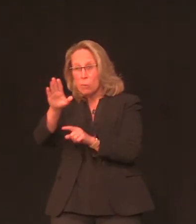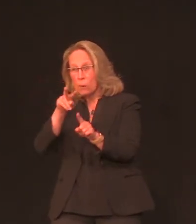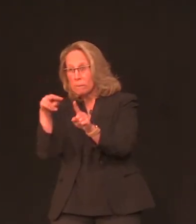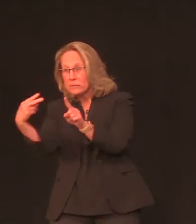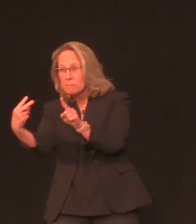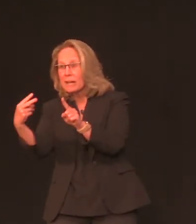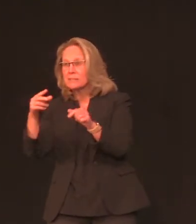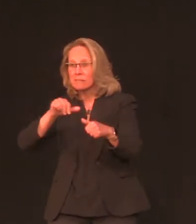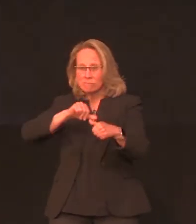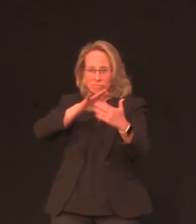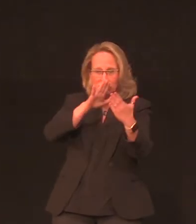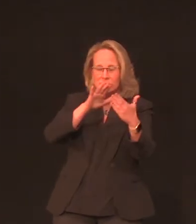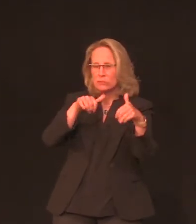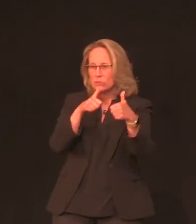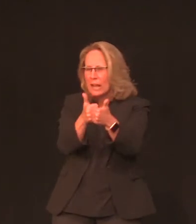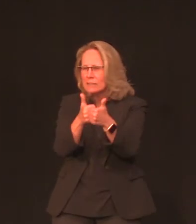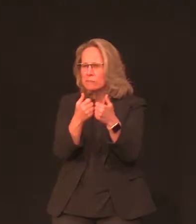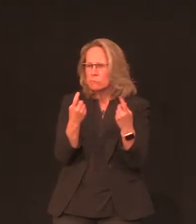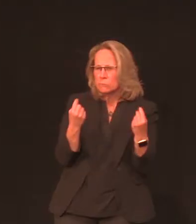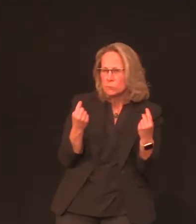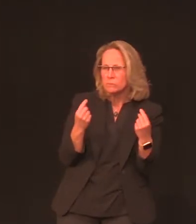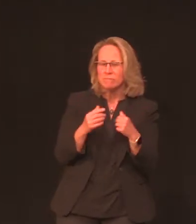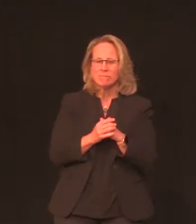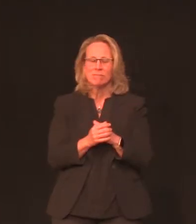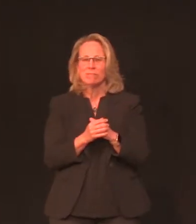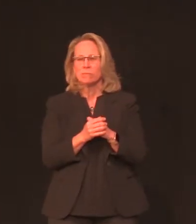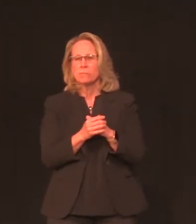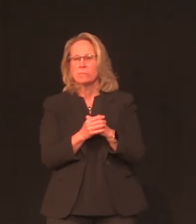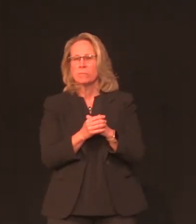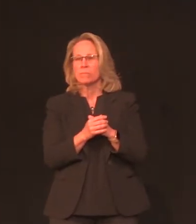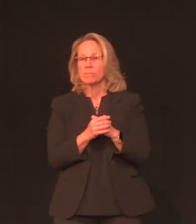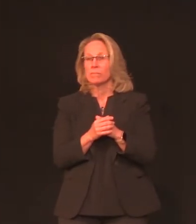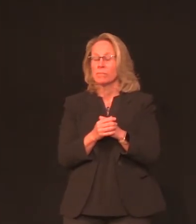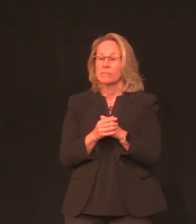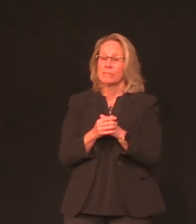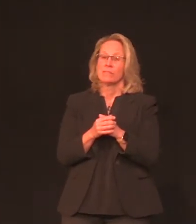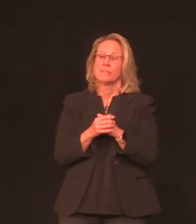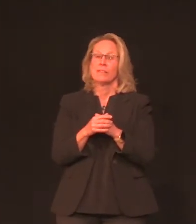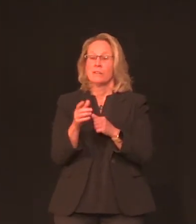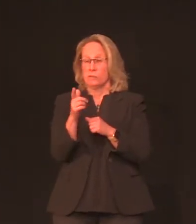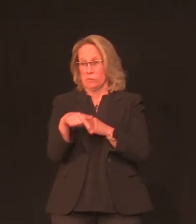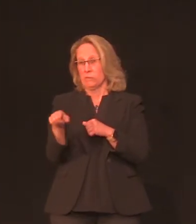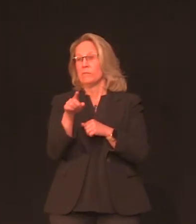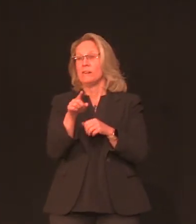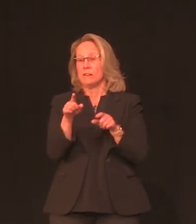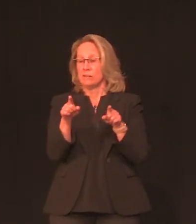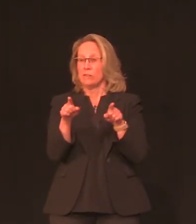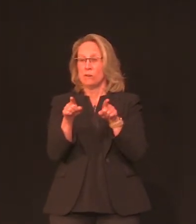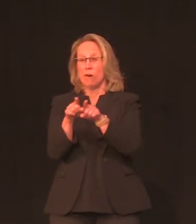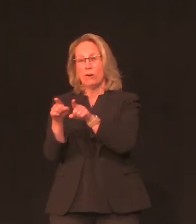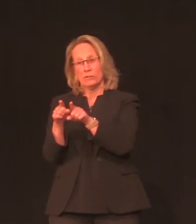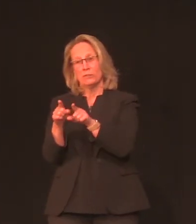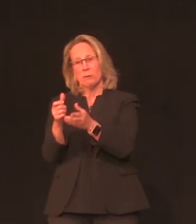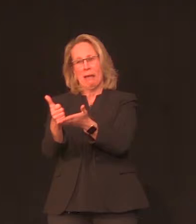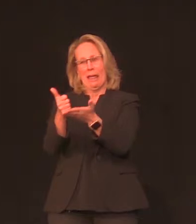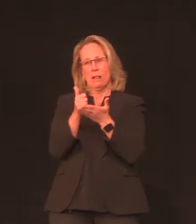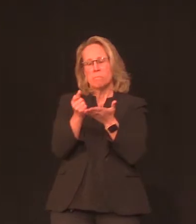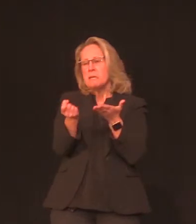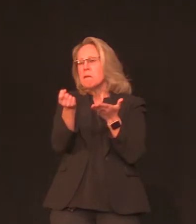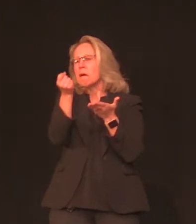challenges. They have also given me a better understanding of what it's like to be a kid in this day and age.